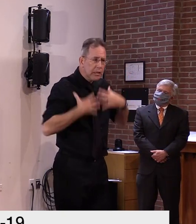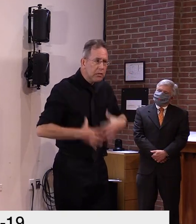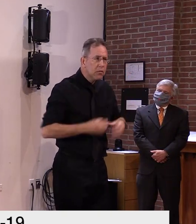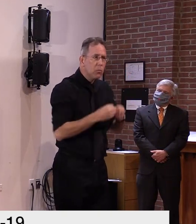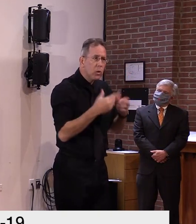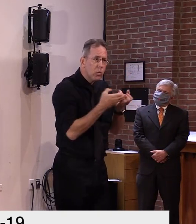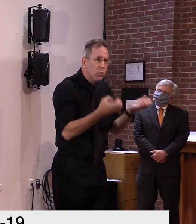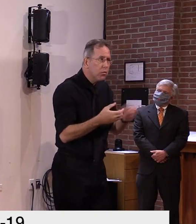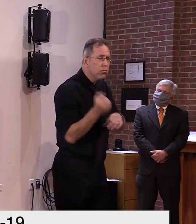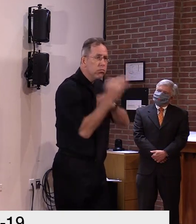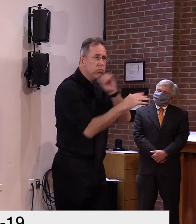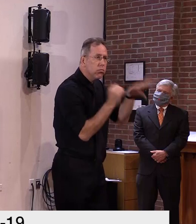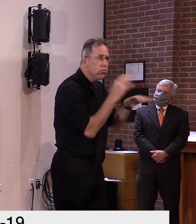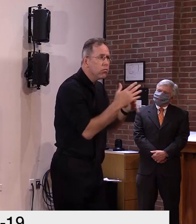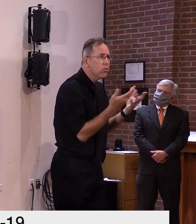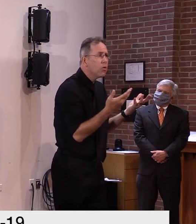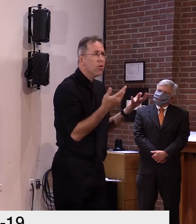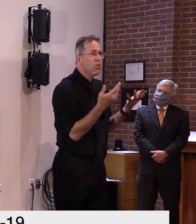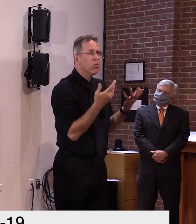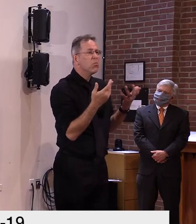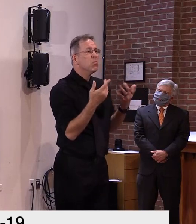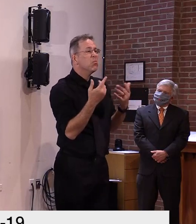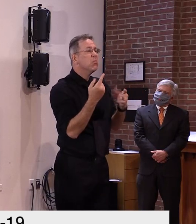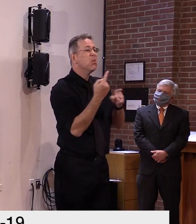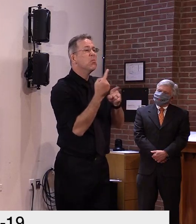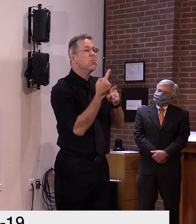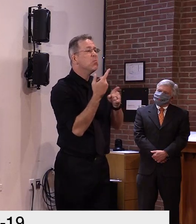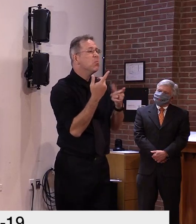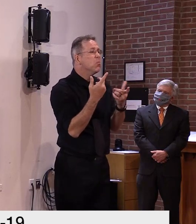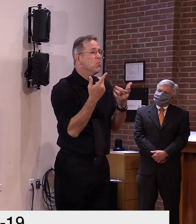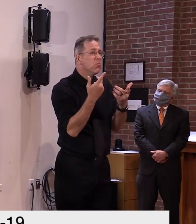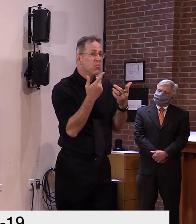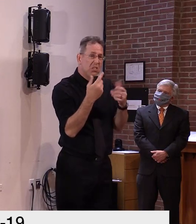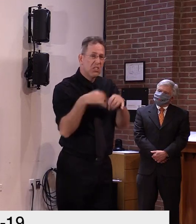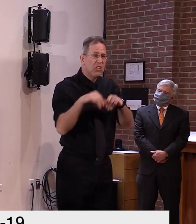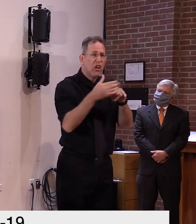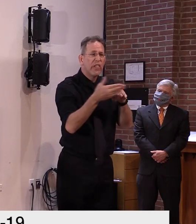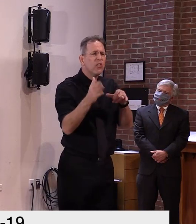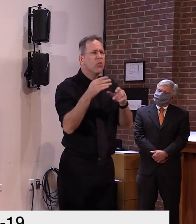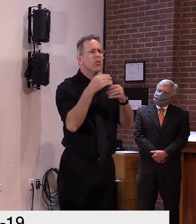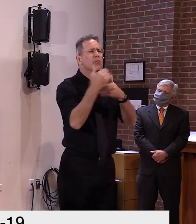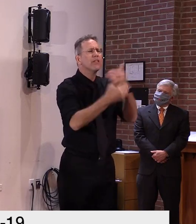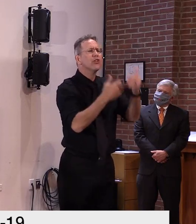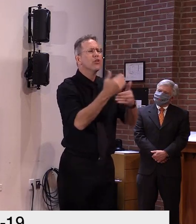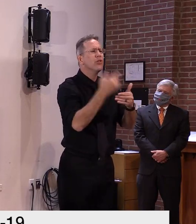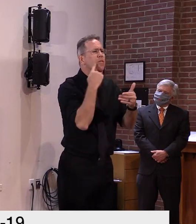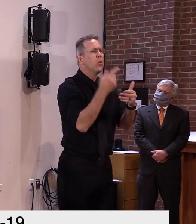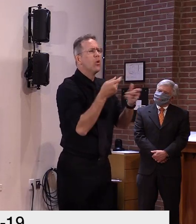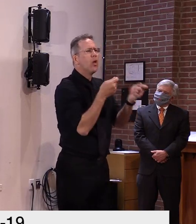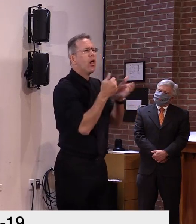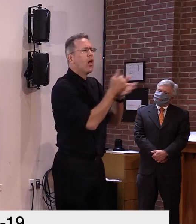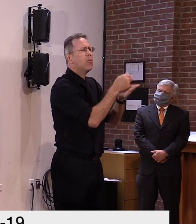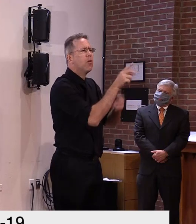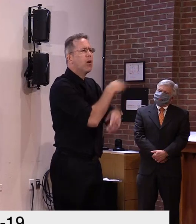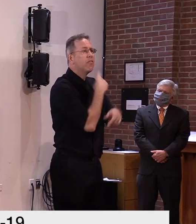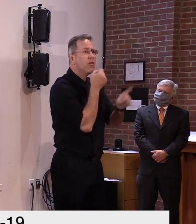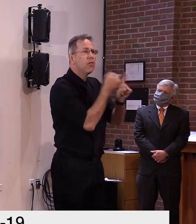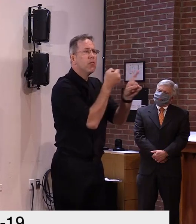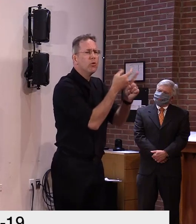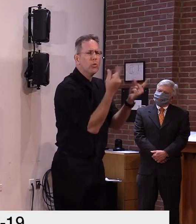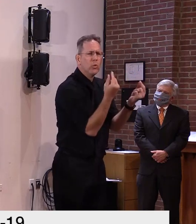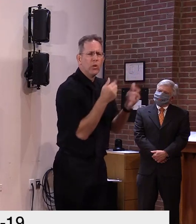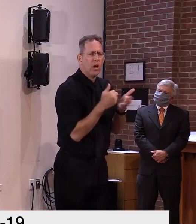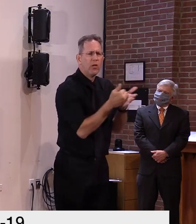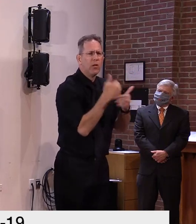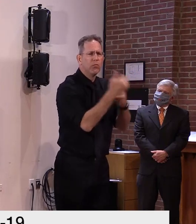Is that standard? Is that guidance from the state? Are you saying to contend with